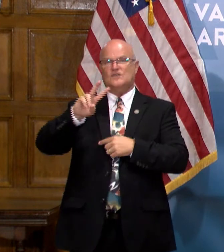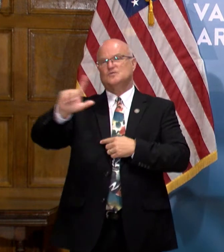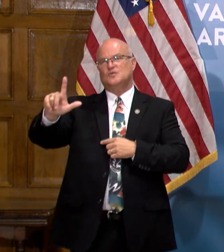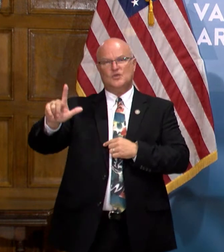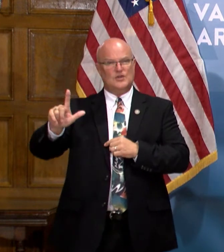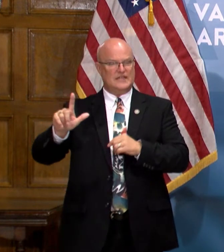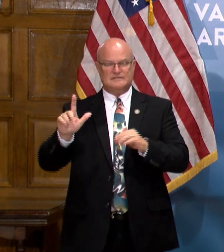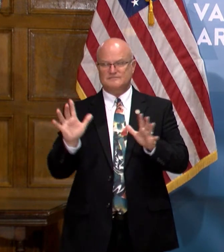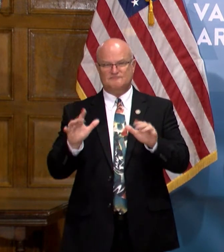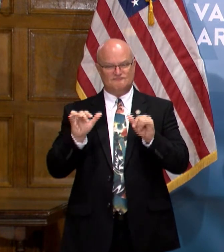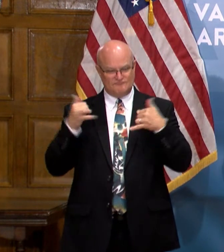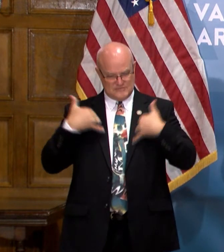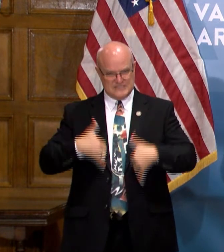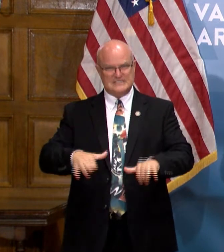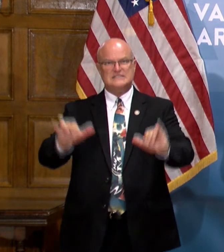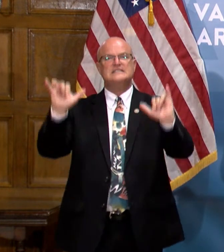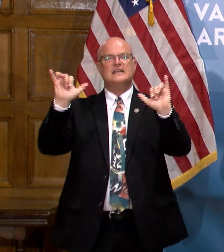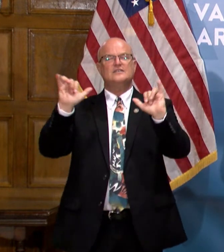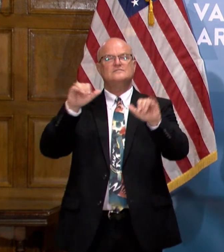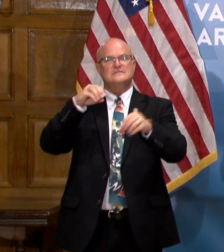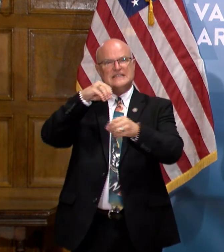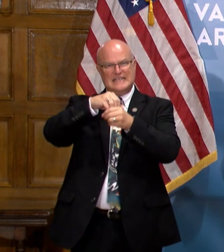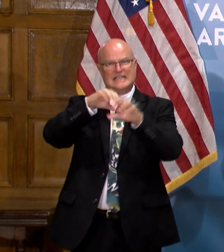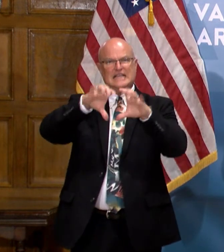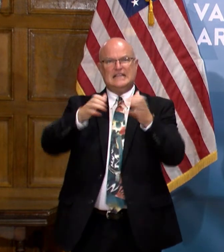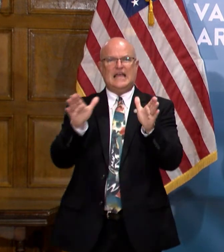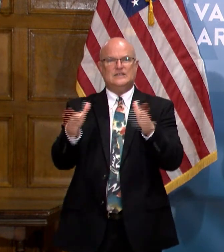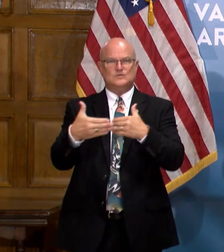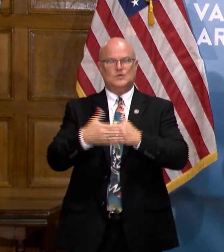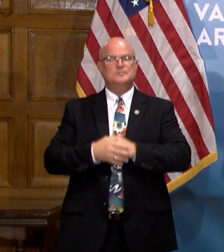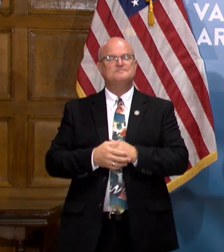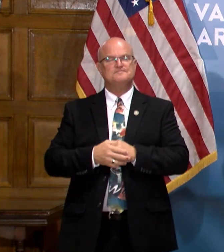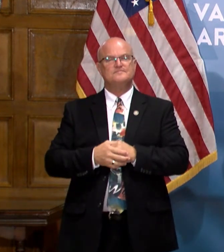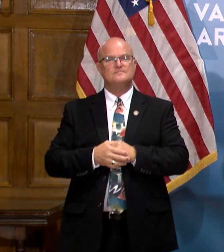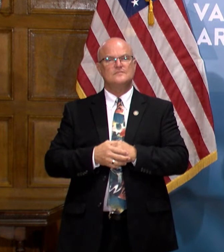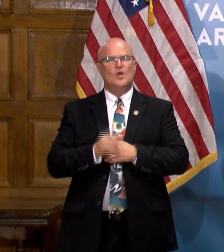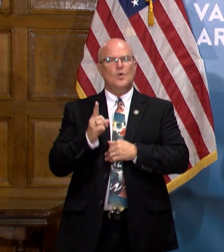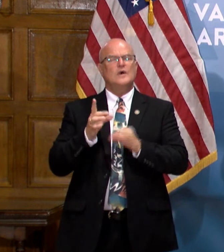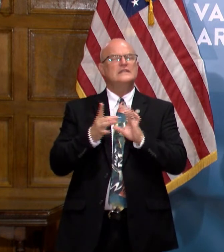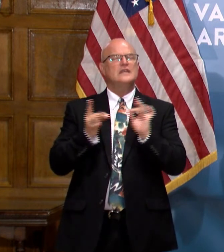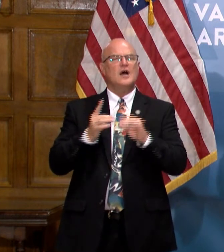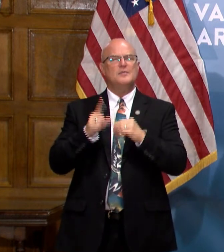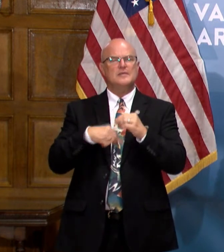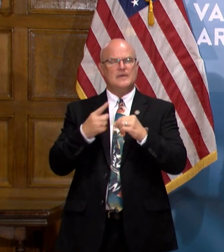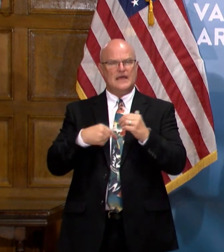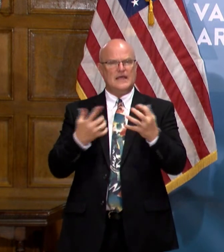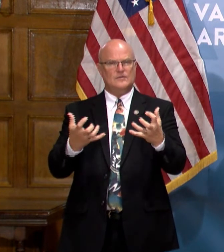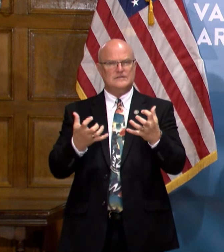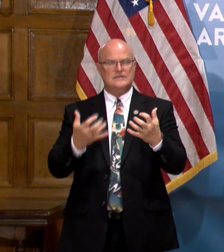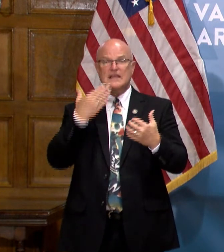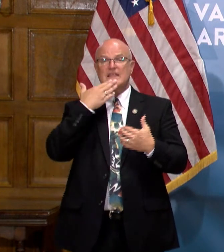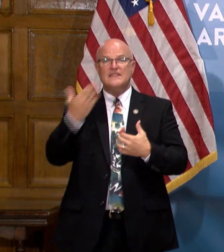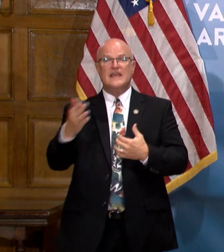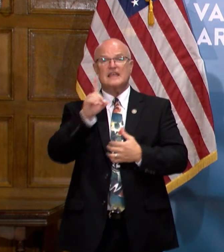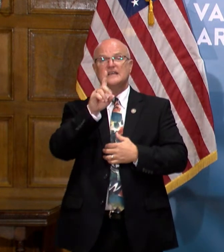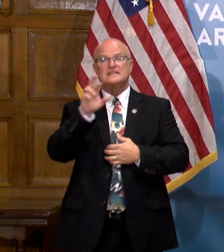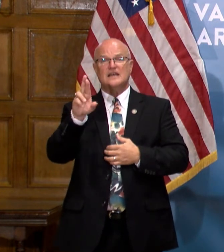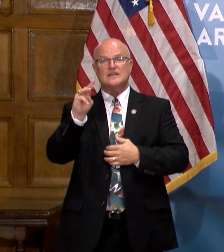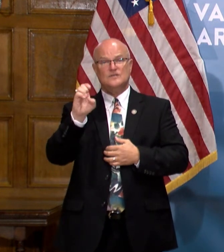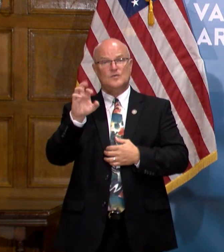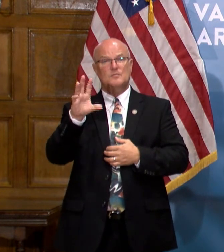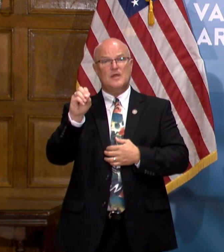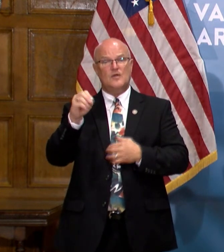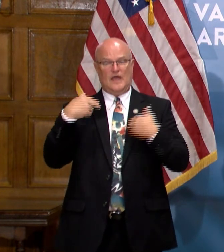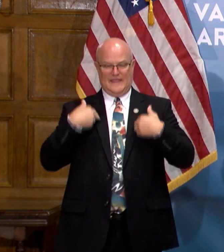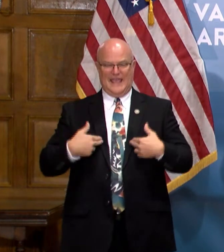their on-site delivery. Just a comment that I would like to make. First, thank Dr. Romero